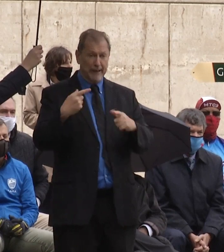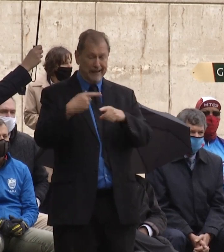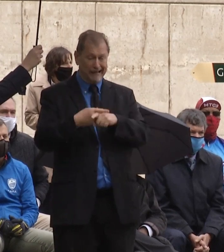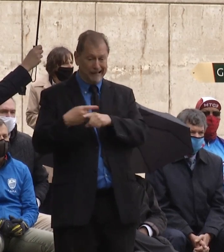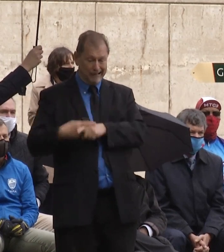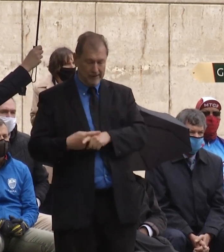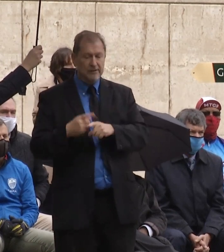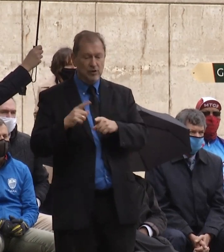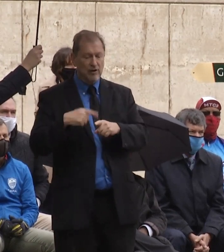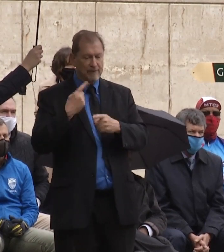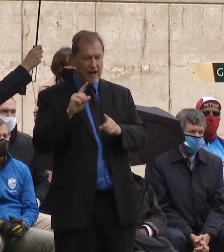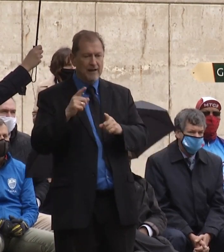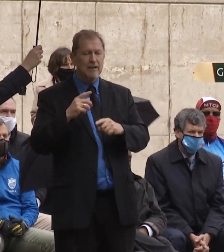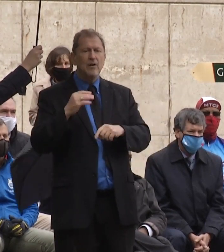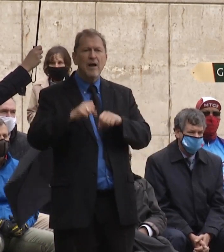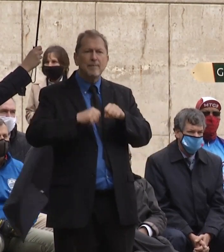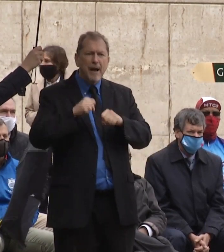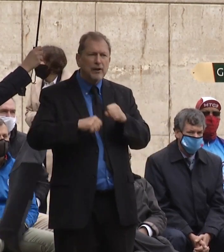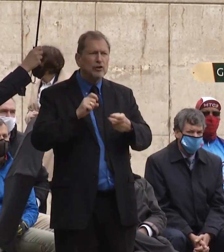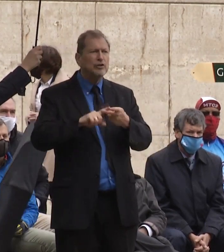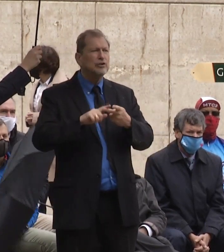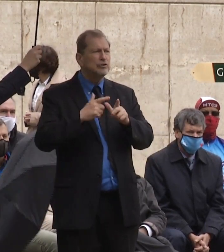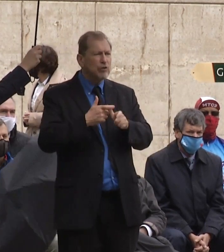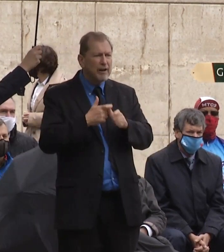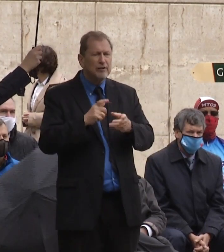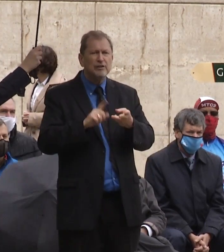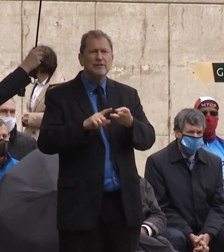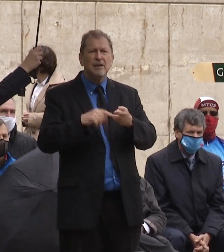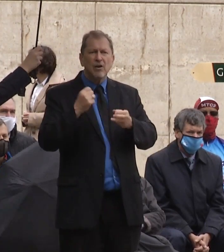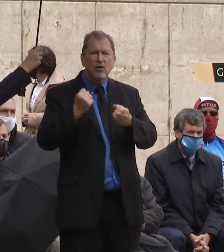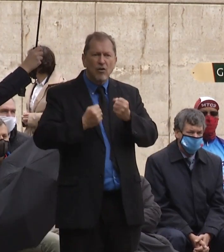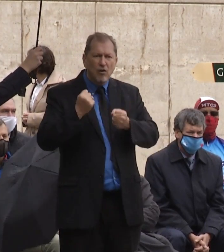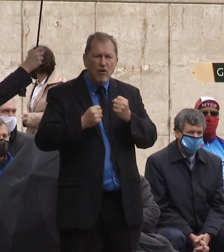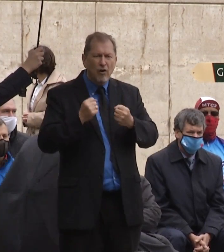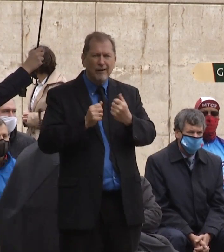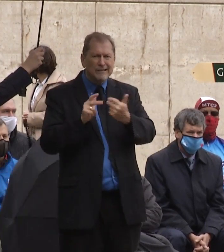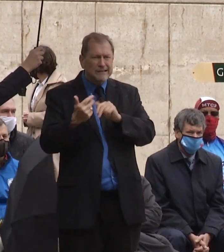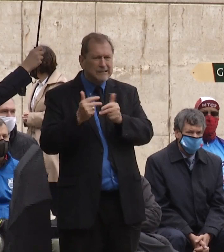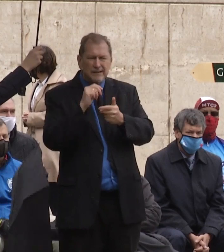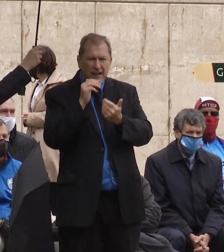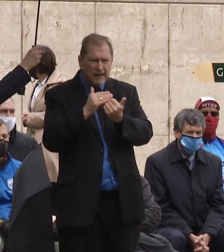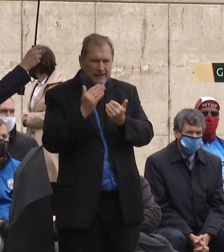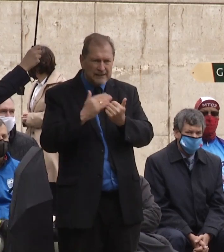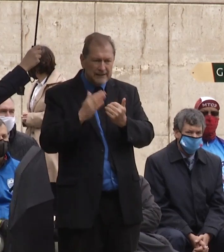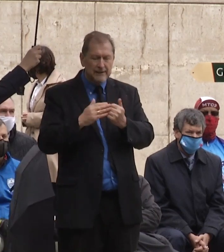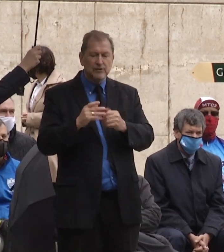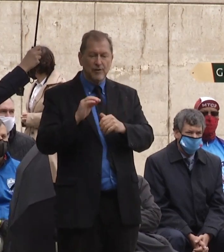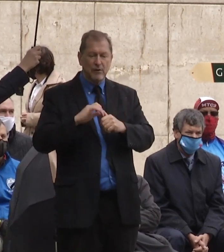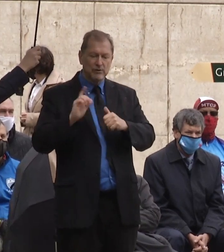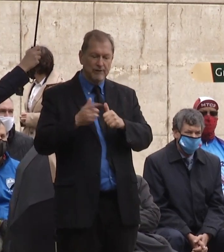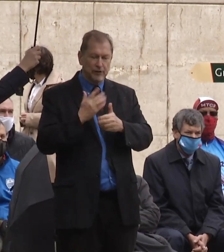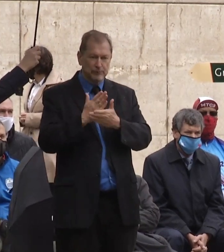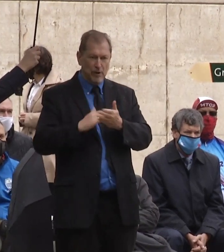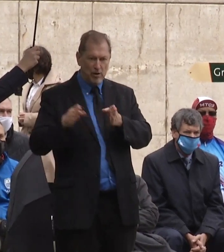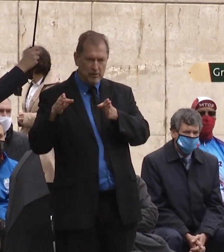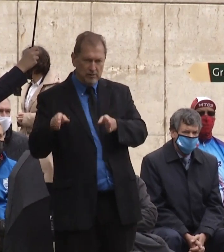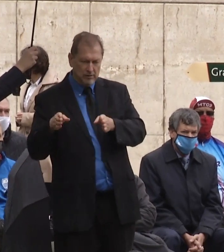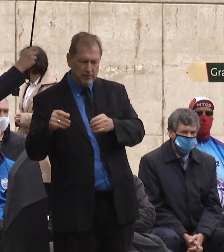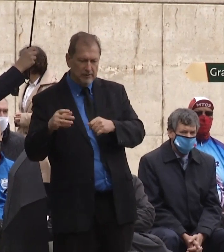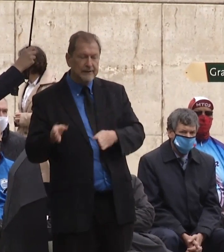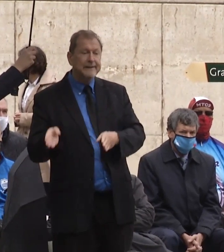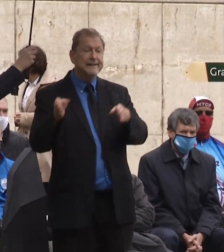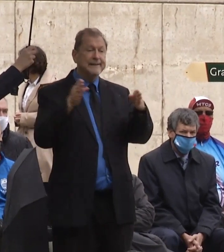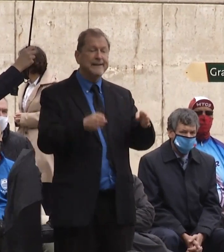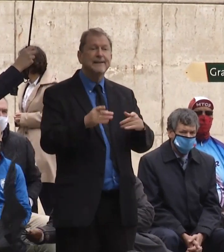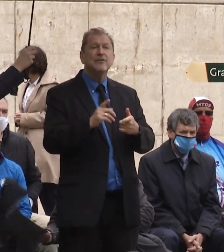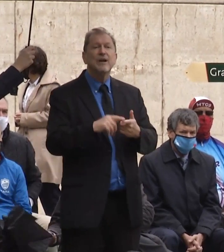it, where you have bikers and runners and cars, and it's really congested. And we fixed that. And the second piece was tunneling through